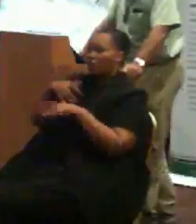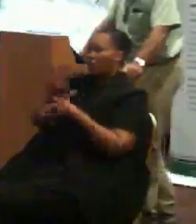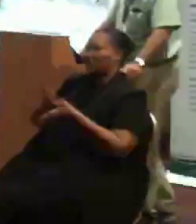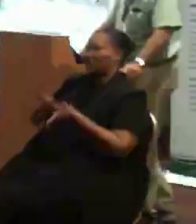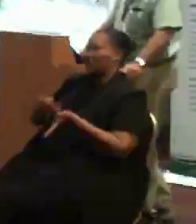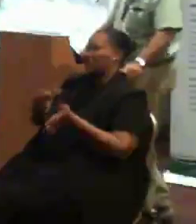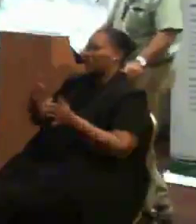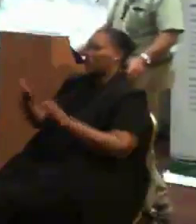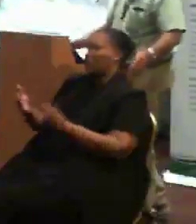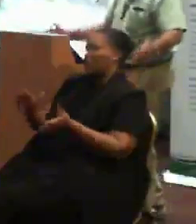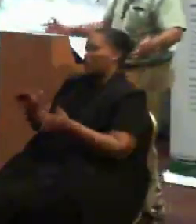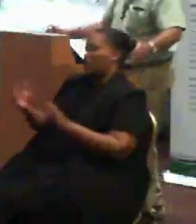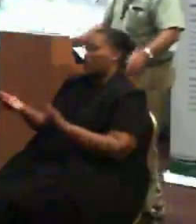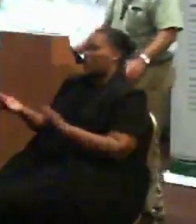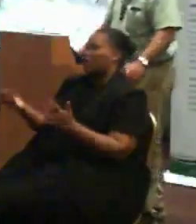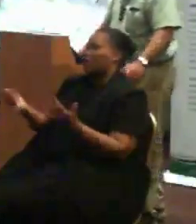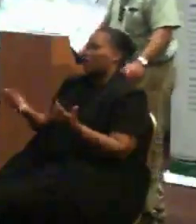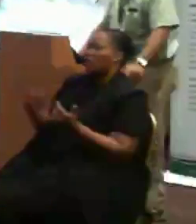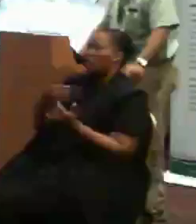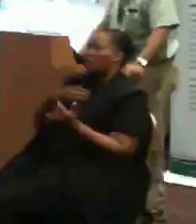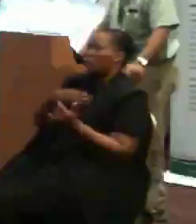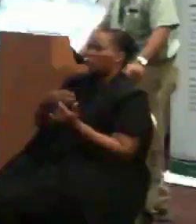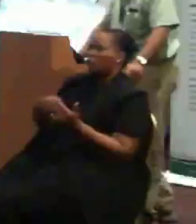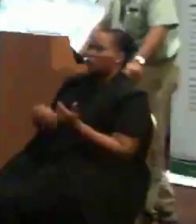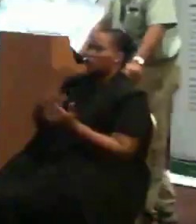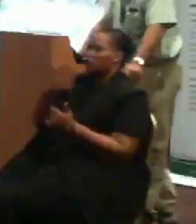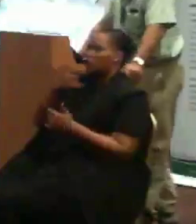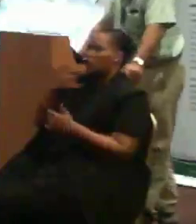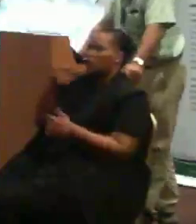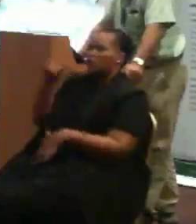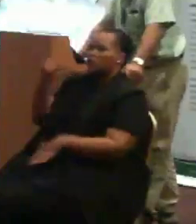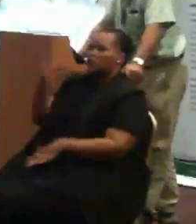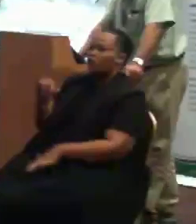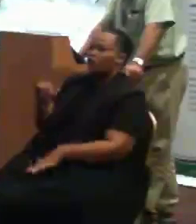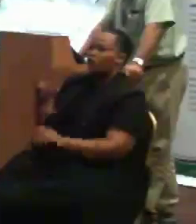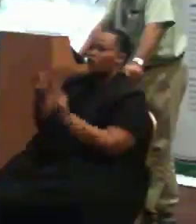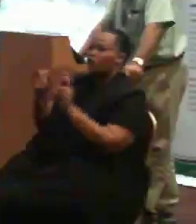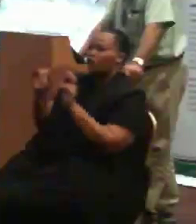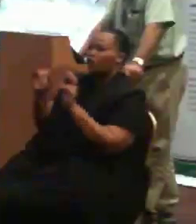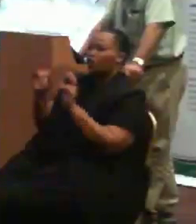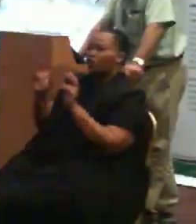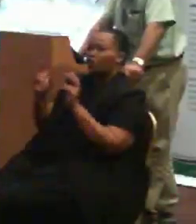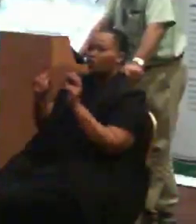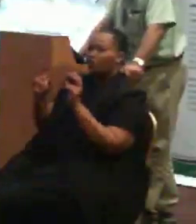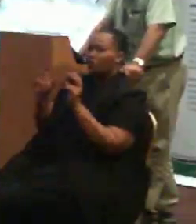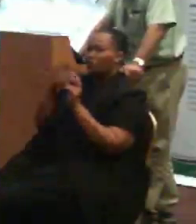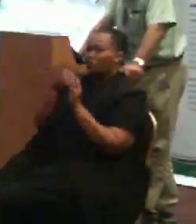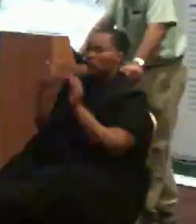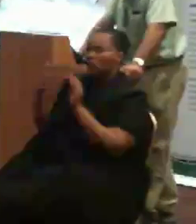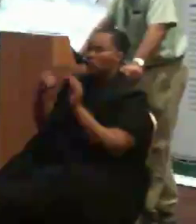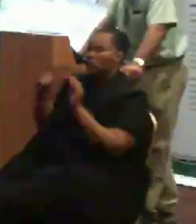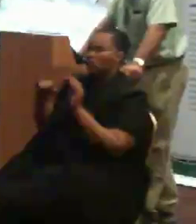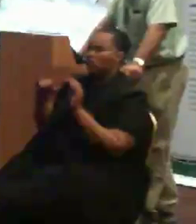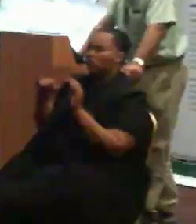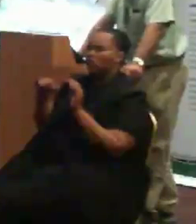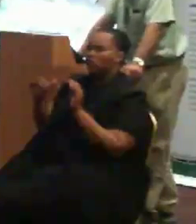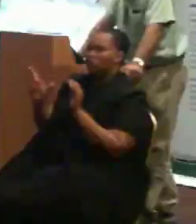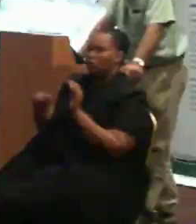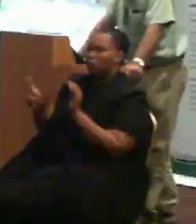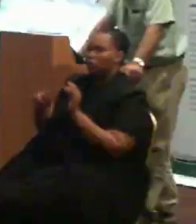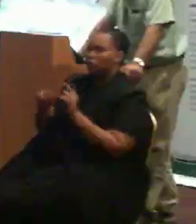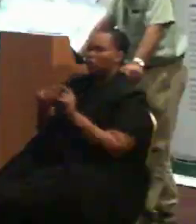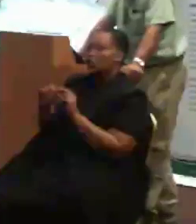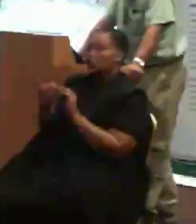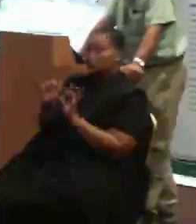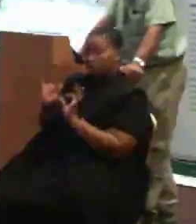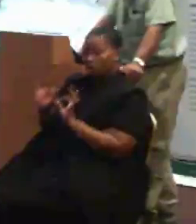And he stated that it's still the cheapest fuel in the region. It's not wrong, it's correct, but the